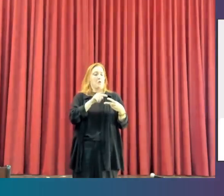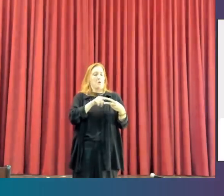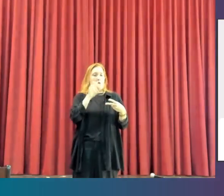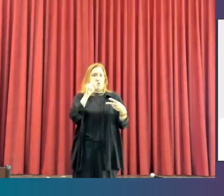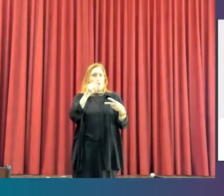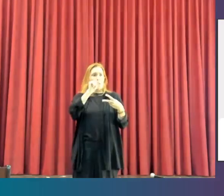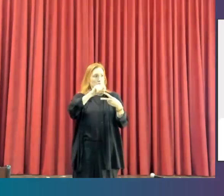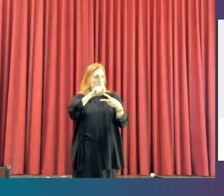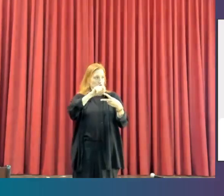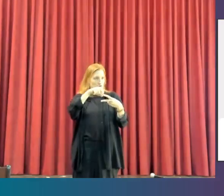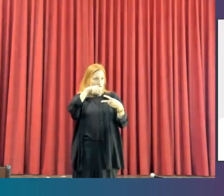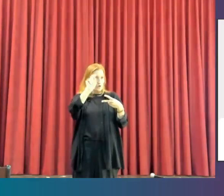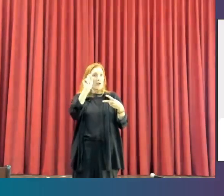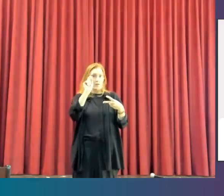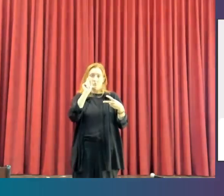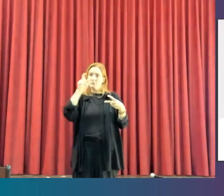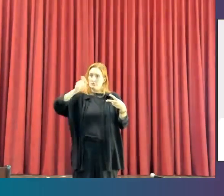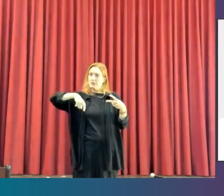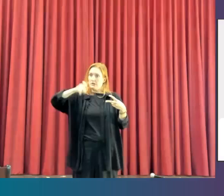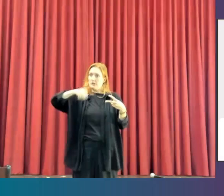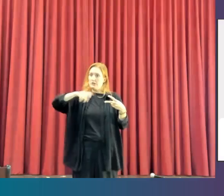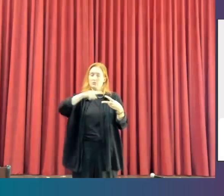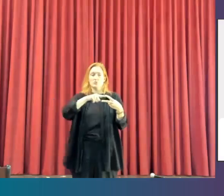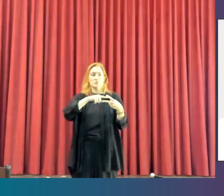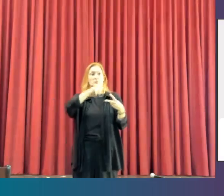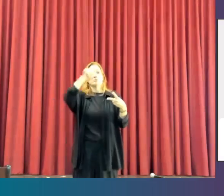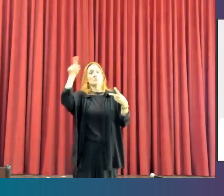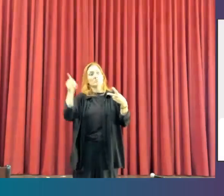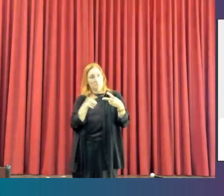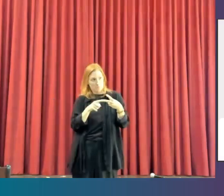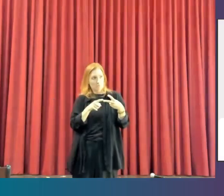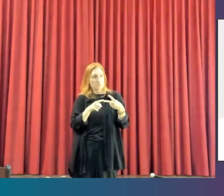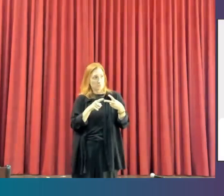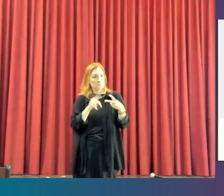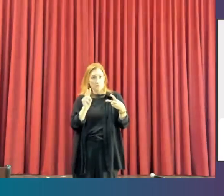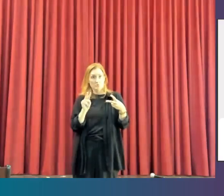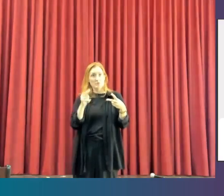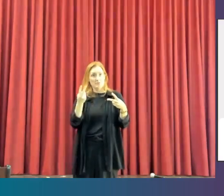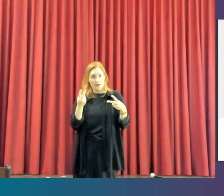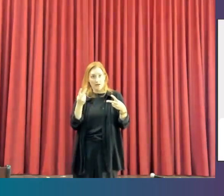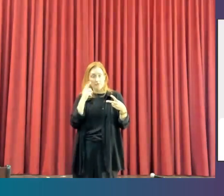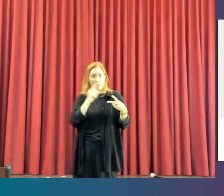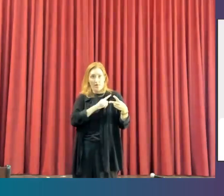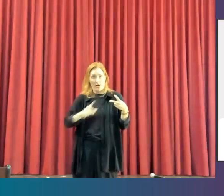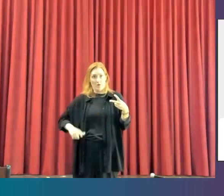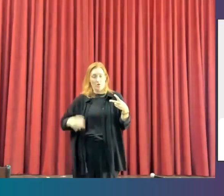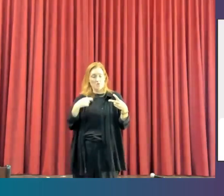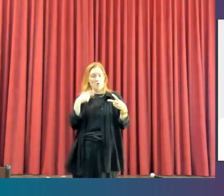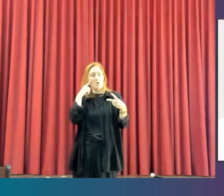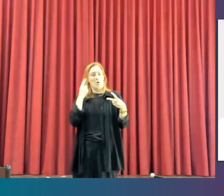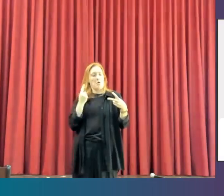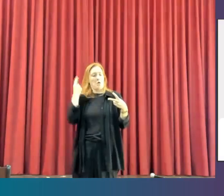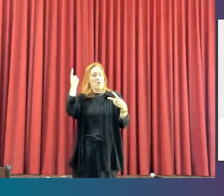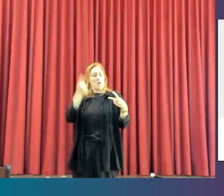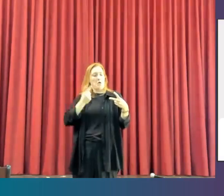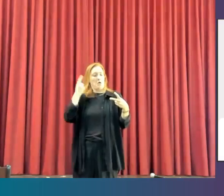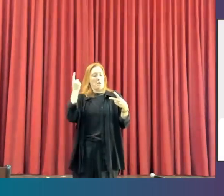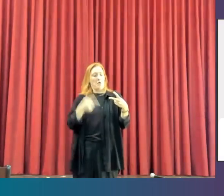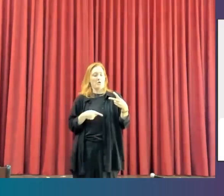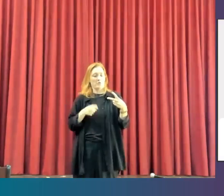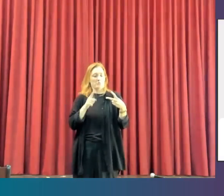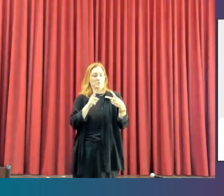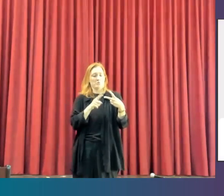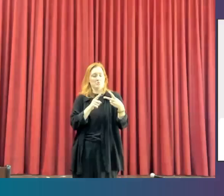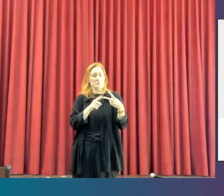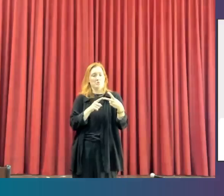it is necessary for the tenant. The other thing that they can consider is it